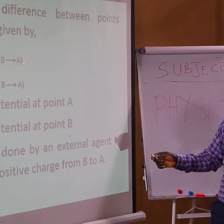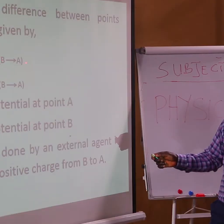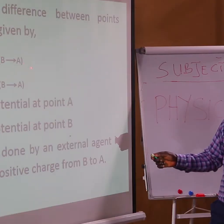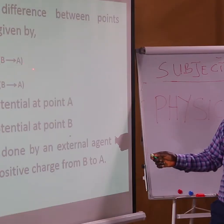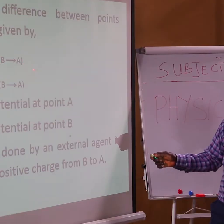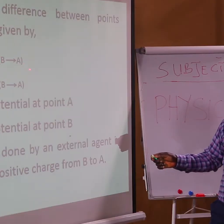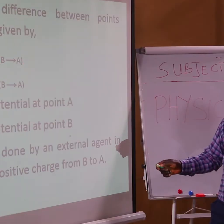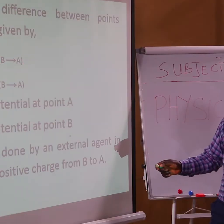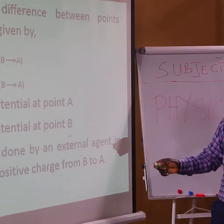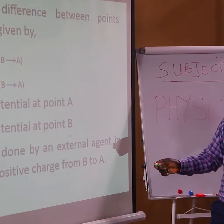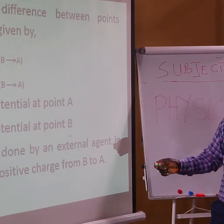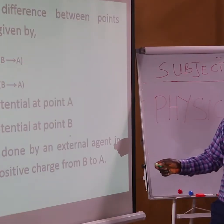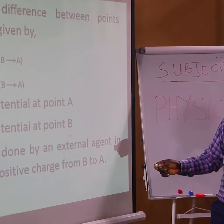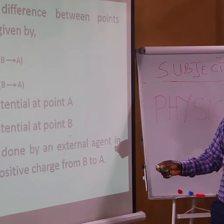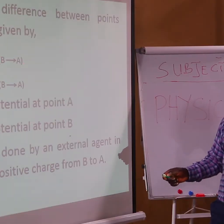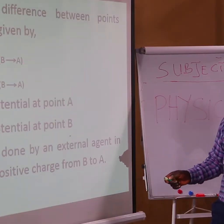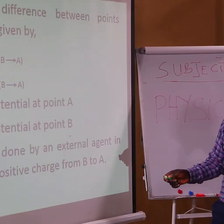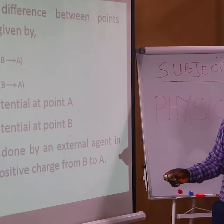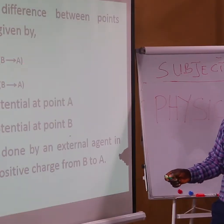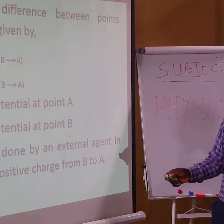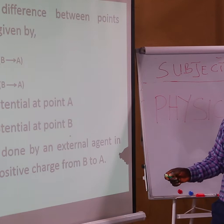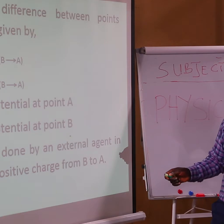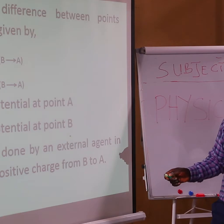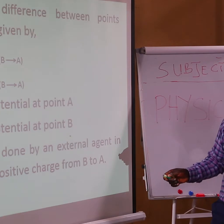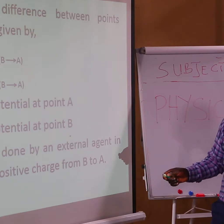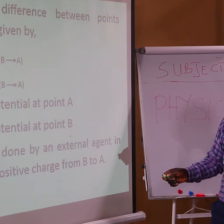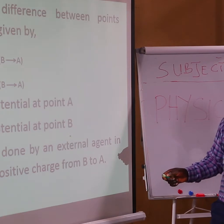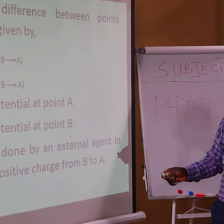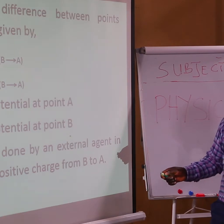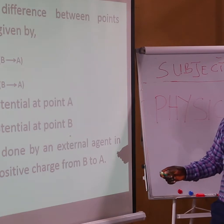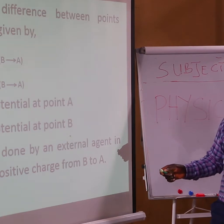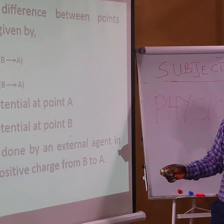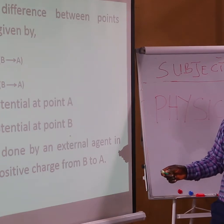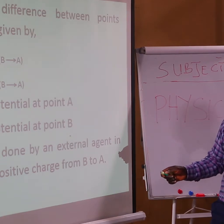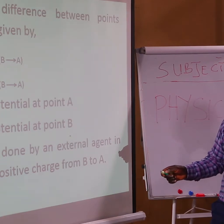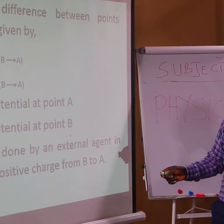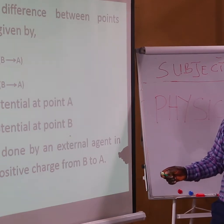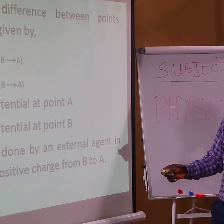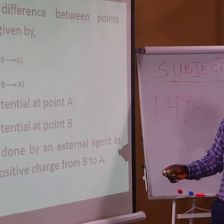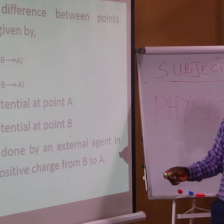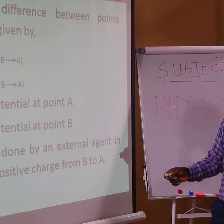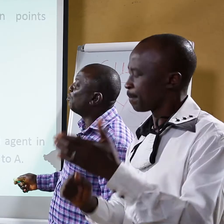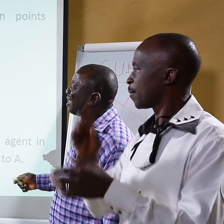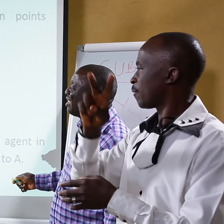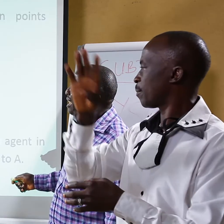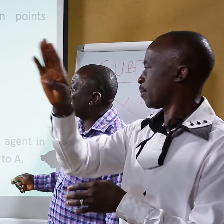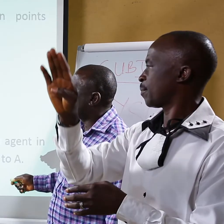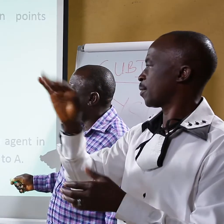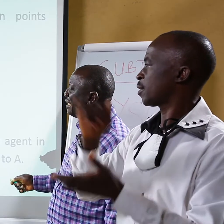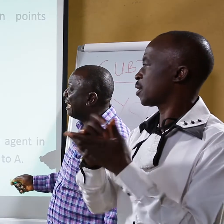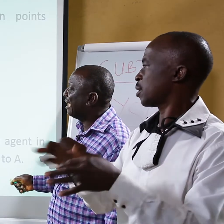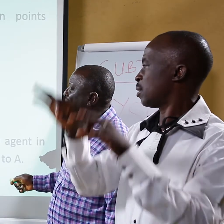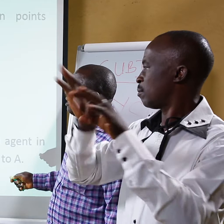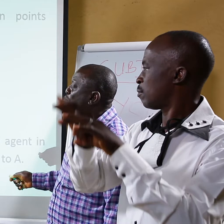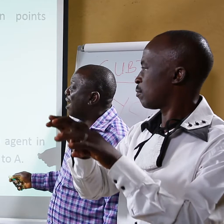to point A. So VAB is the same as VA minus VB. That is the potential at